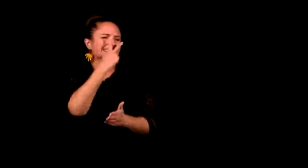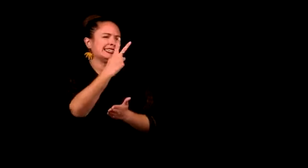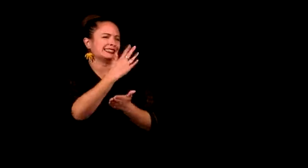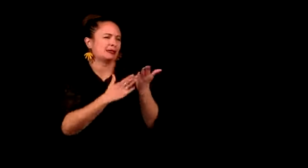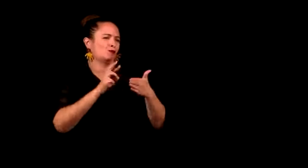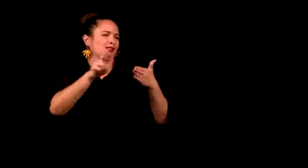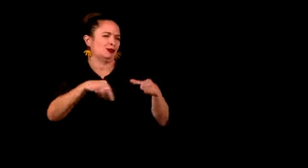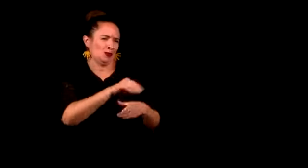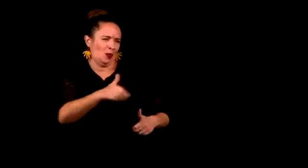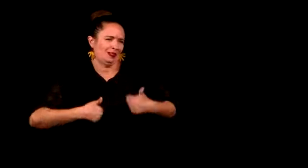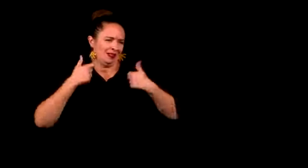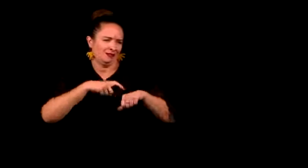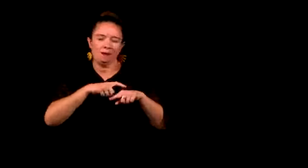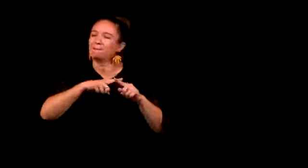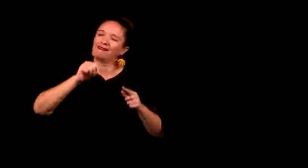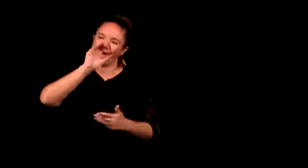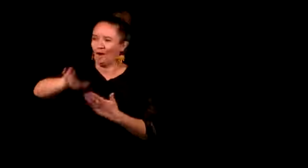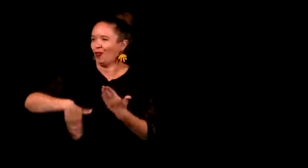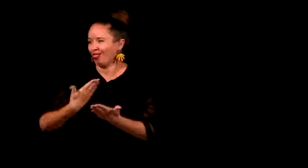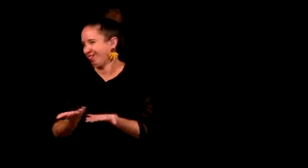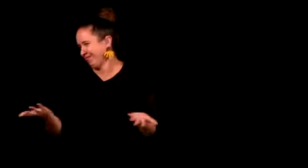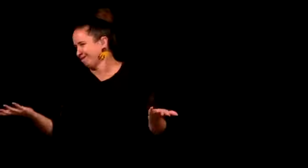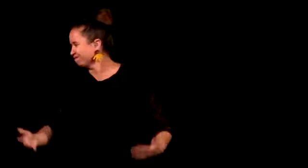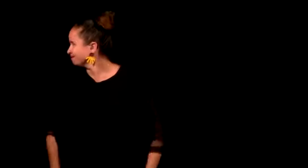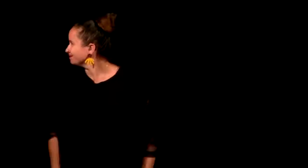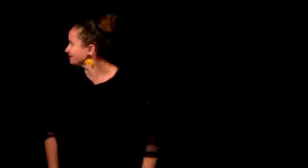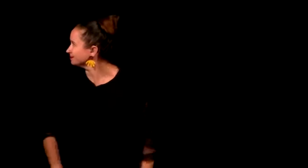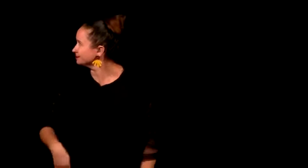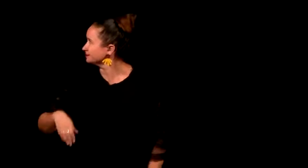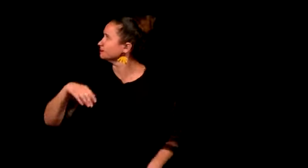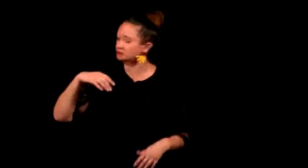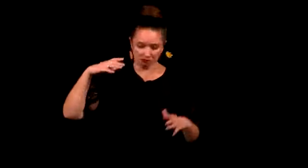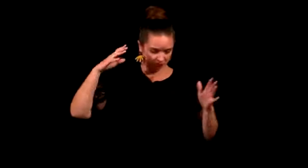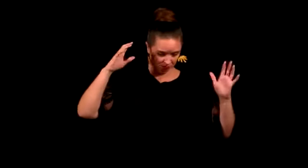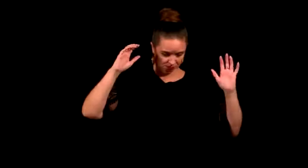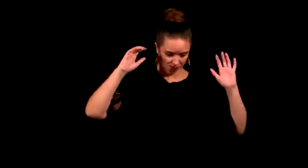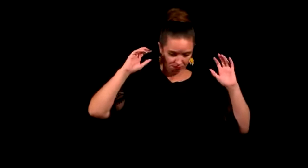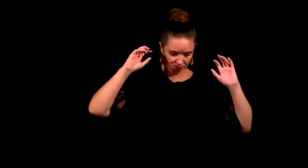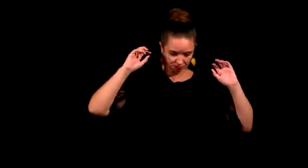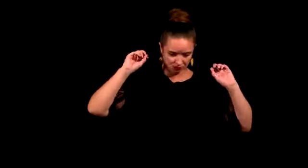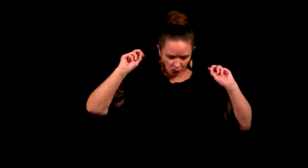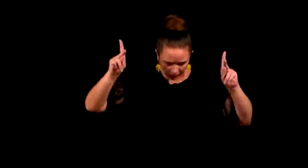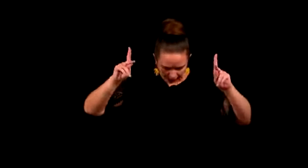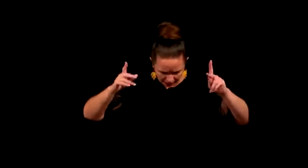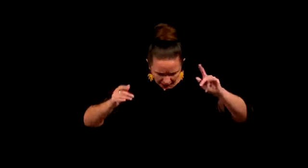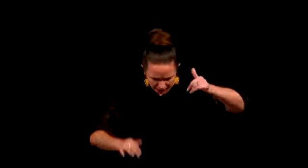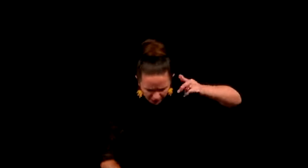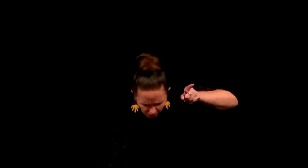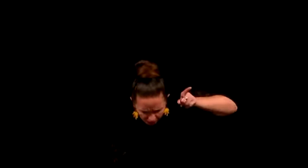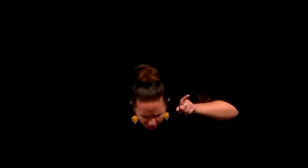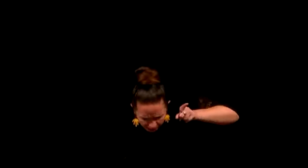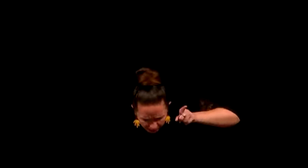So you see some results in your lifetimes, yes, but you're not going to see the results in your lifetimes for every